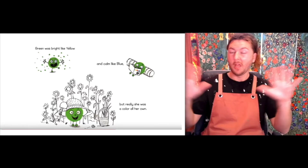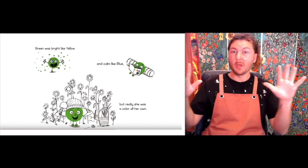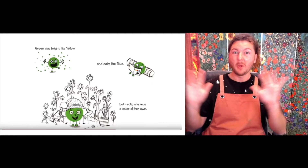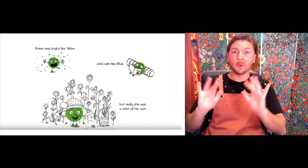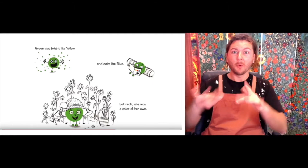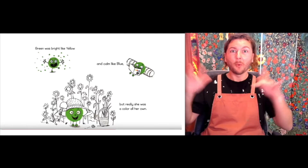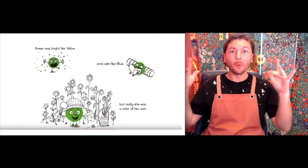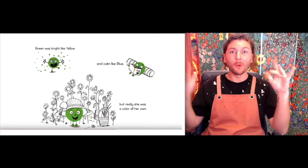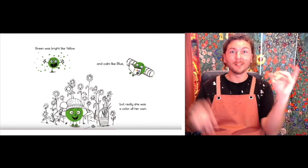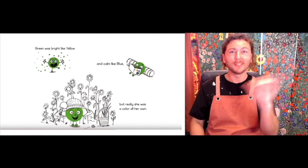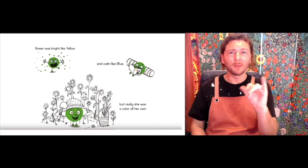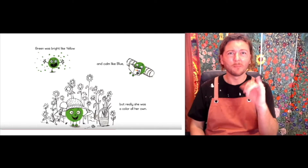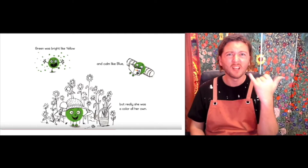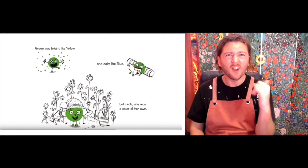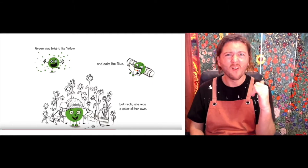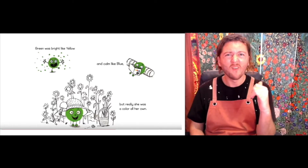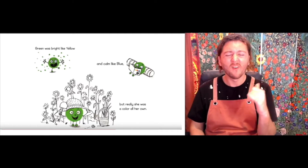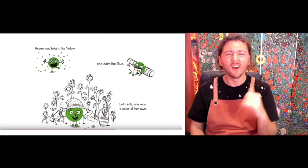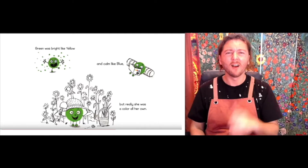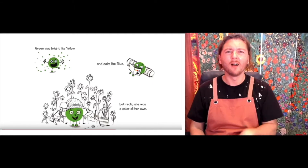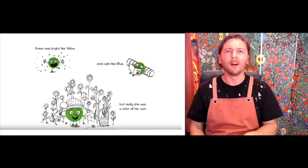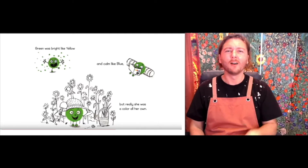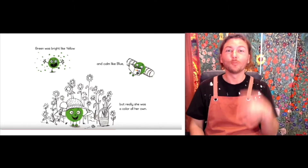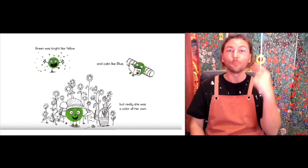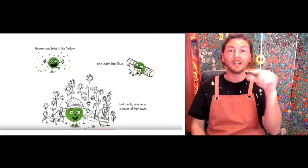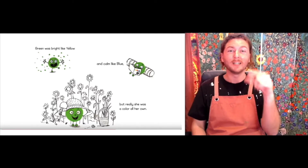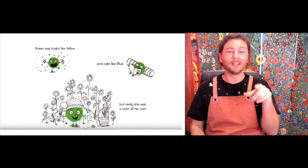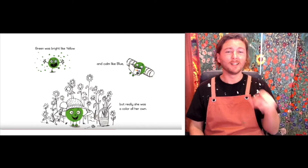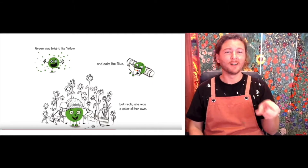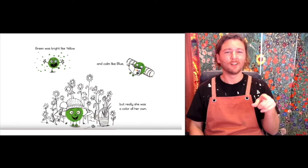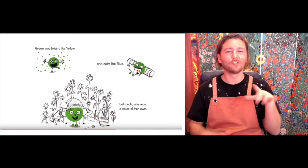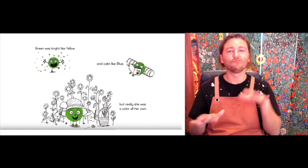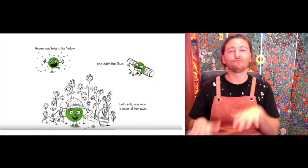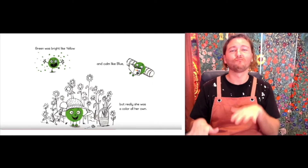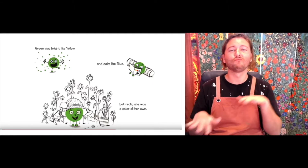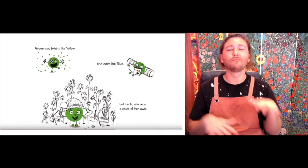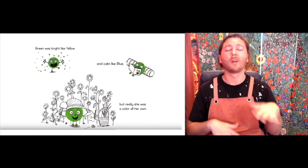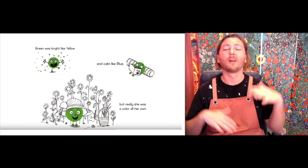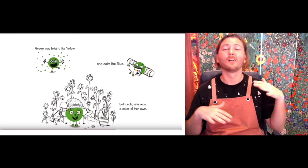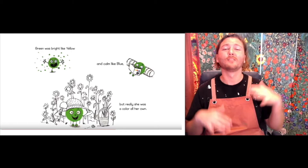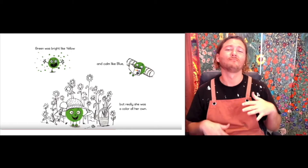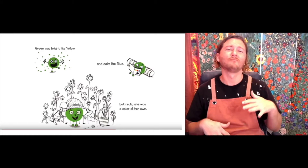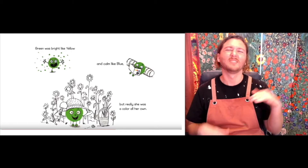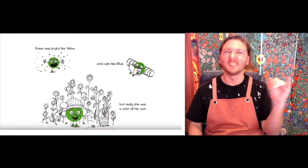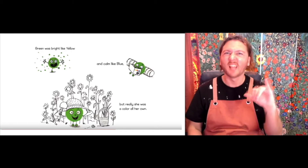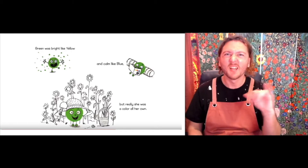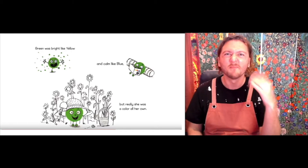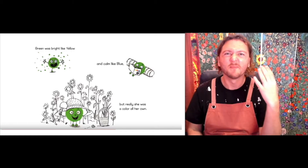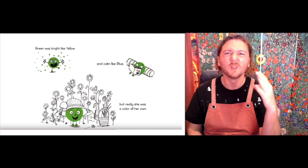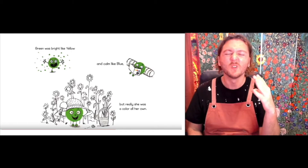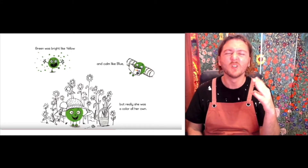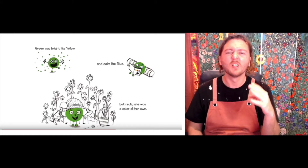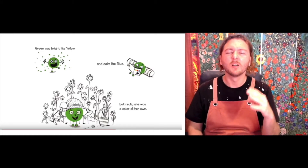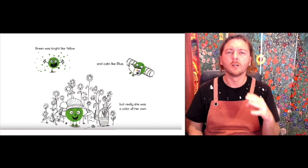Now, green was bright, just like the yellow, and also very calm and chill, like